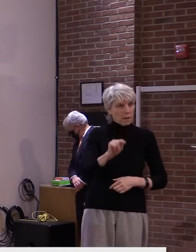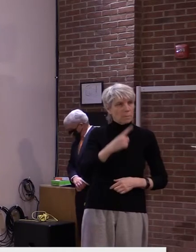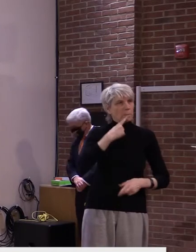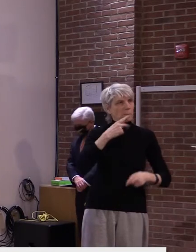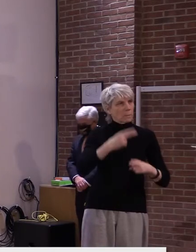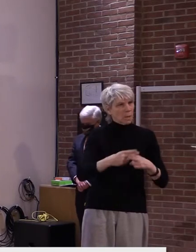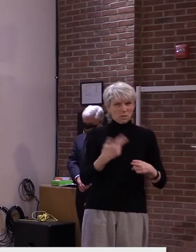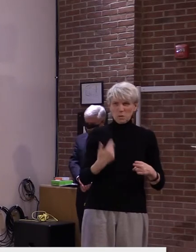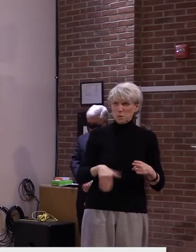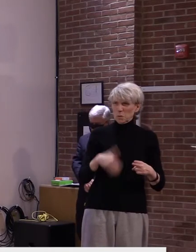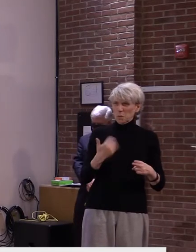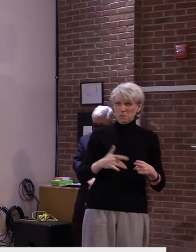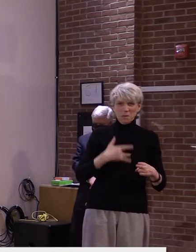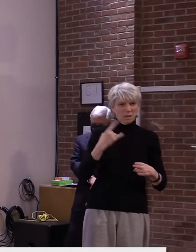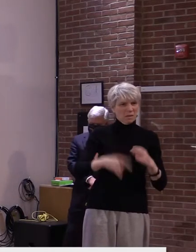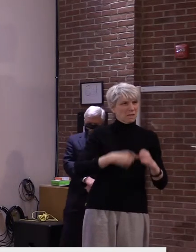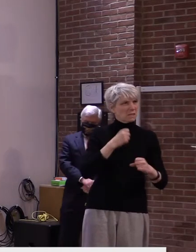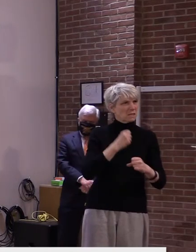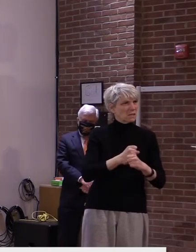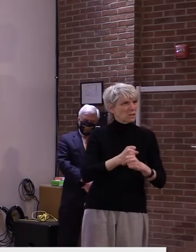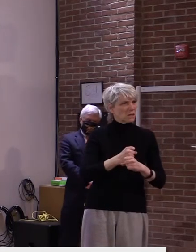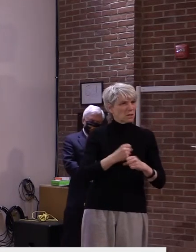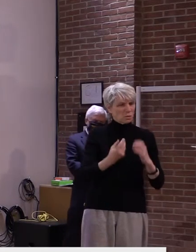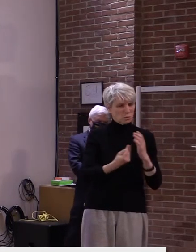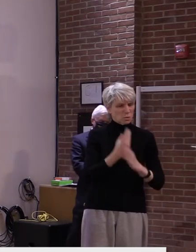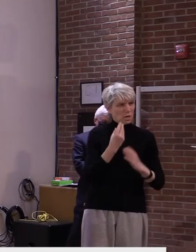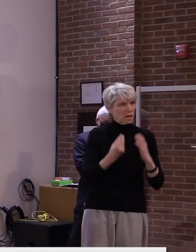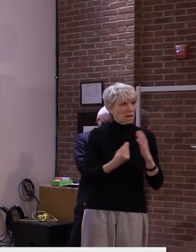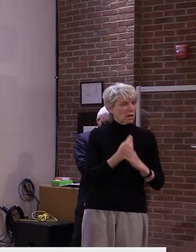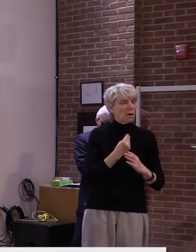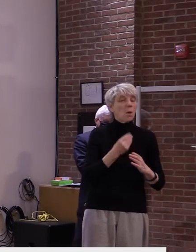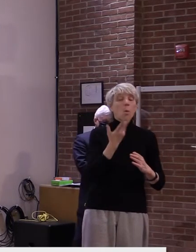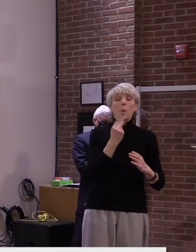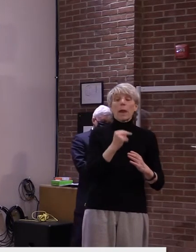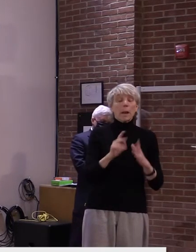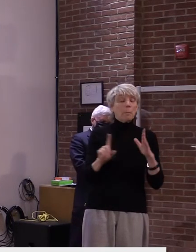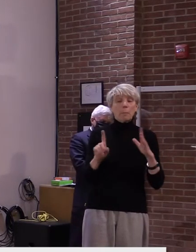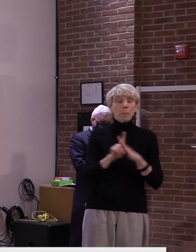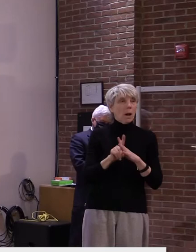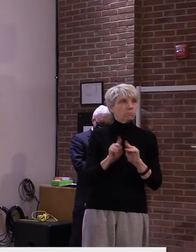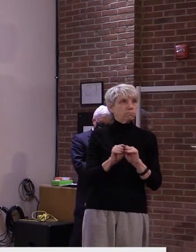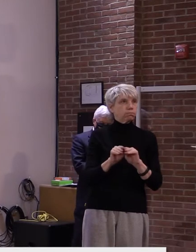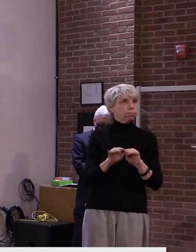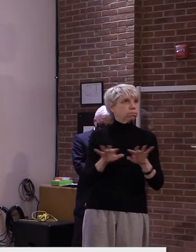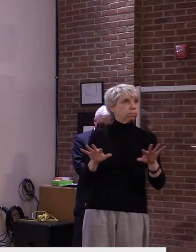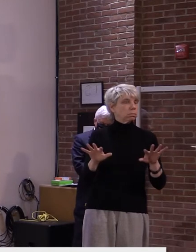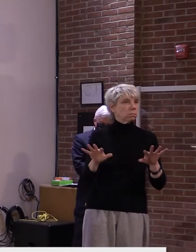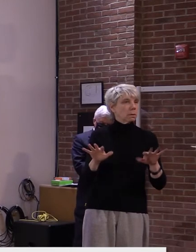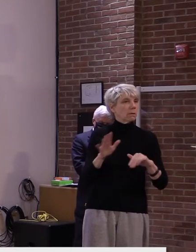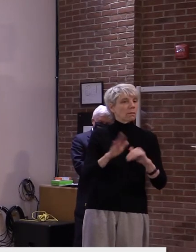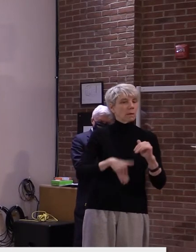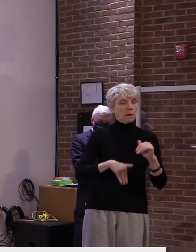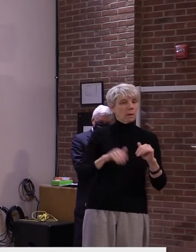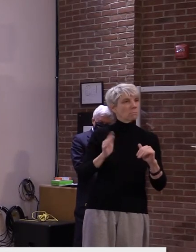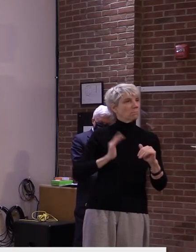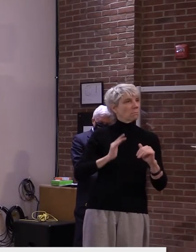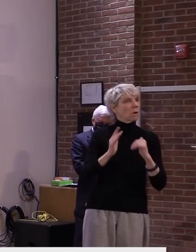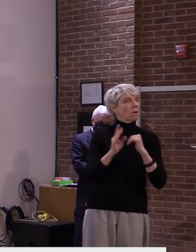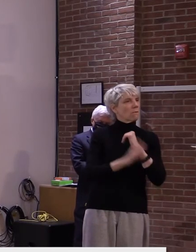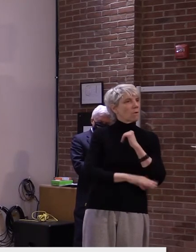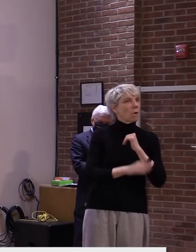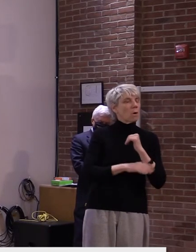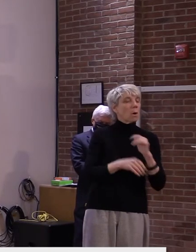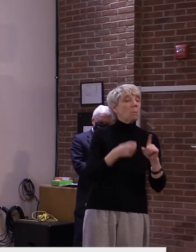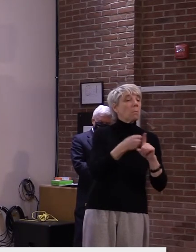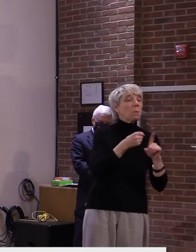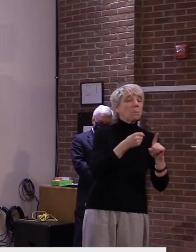virus, more students with symptoms than in the fall, but we don't yet have data on whether this is the